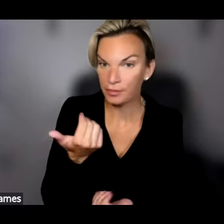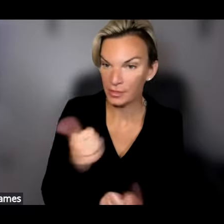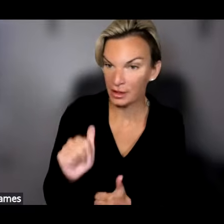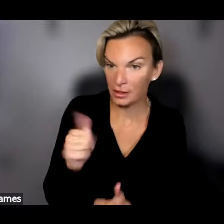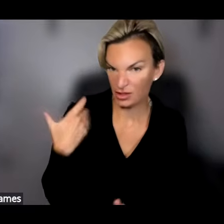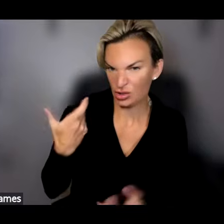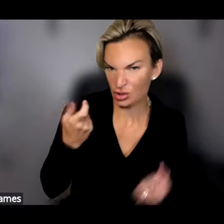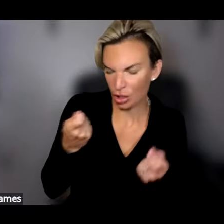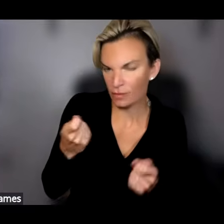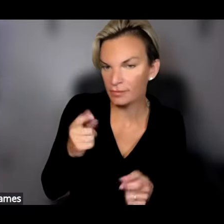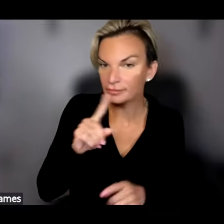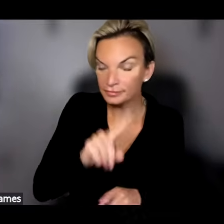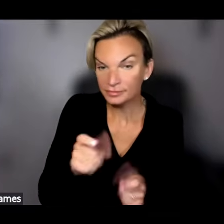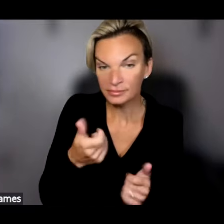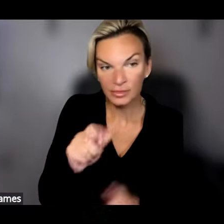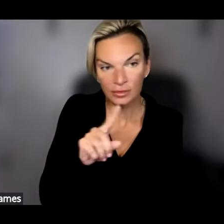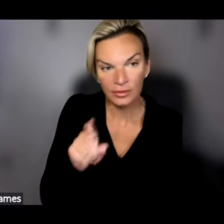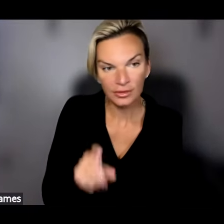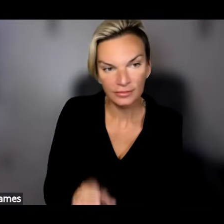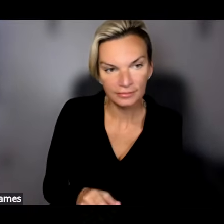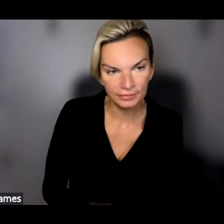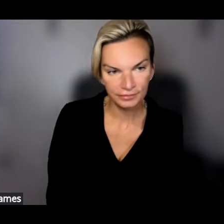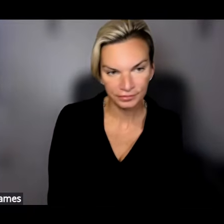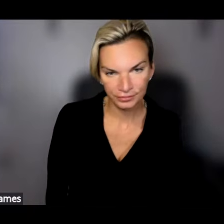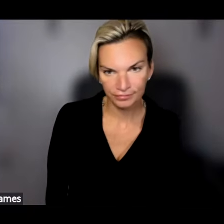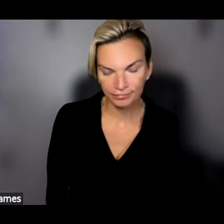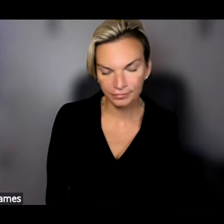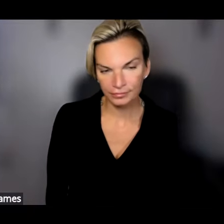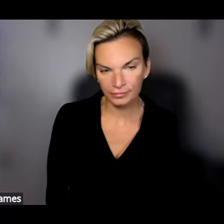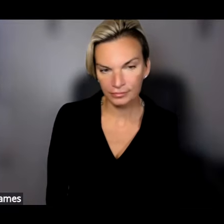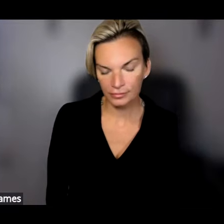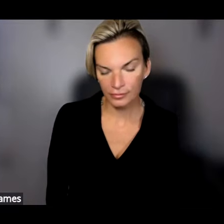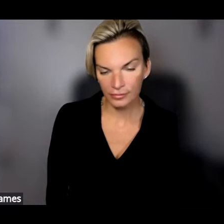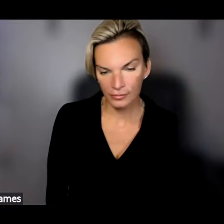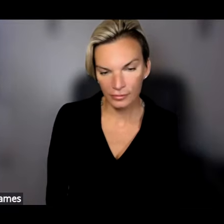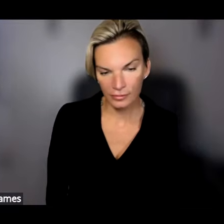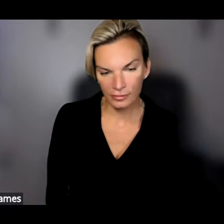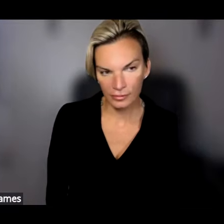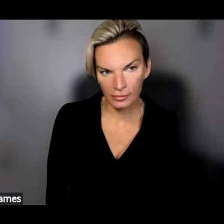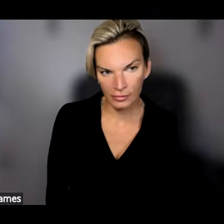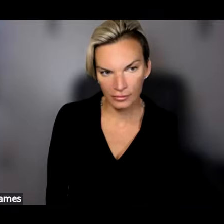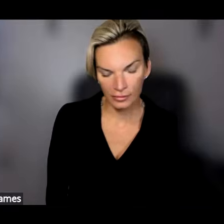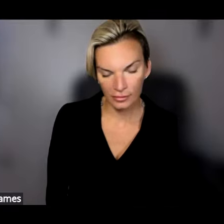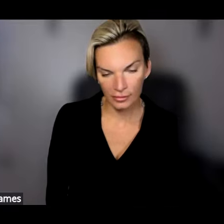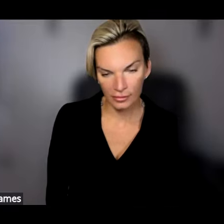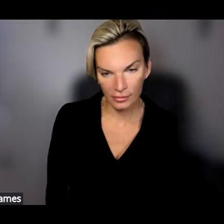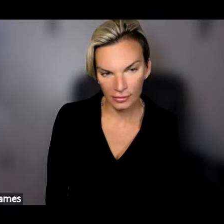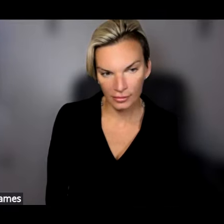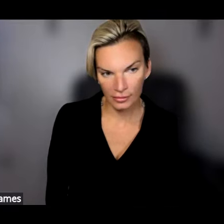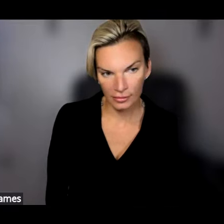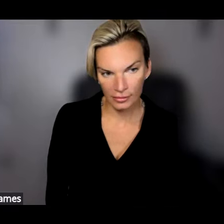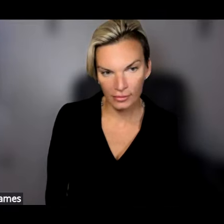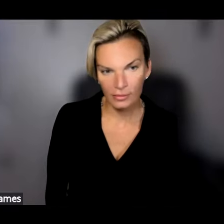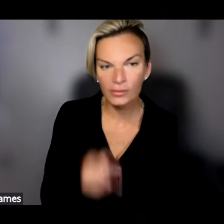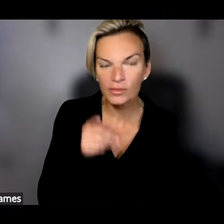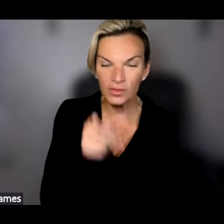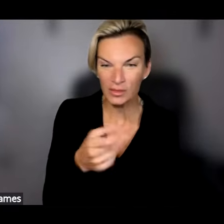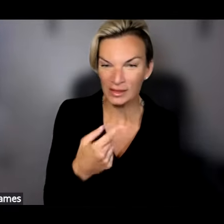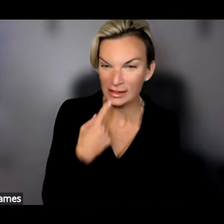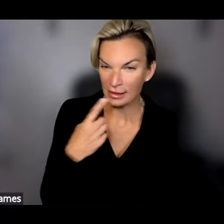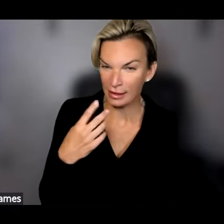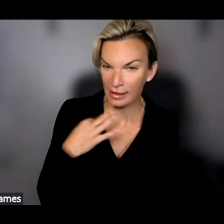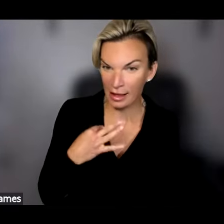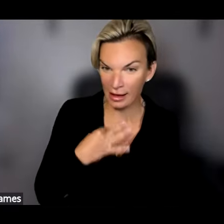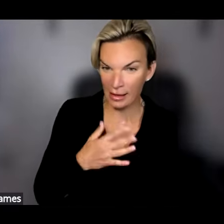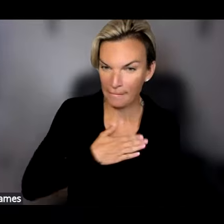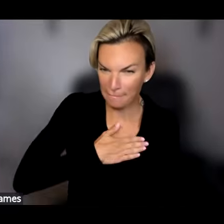Yeah, do you mind, when you, in the beginning said that, the candidate admitted to falsifying the document, can you